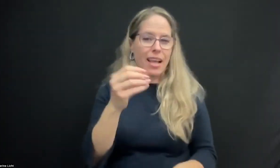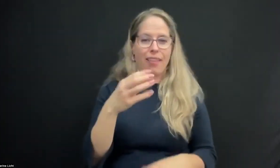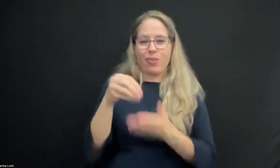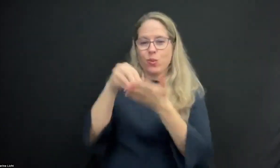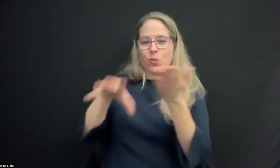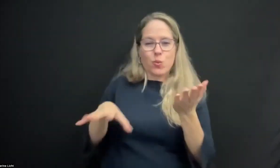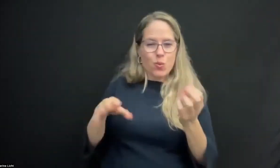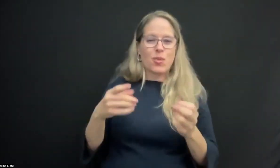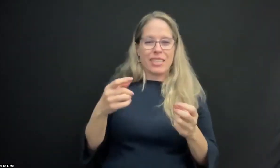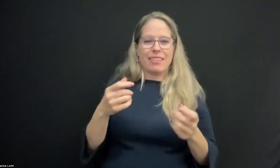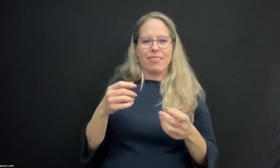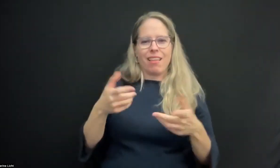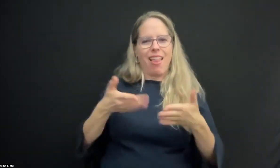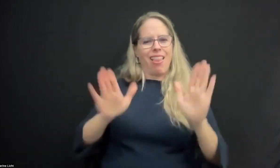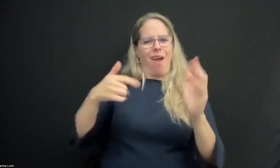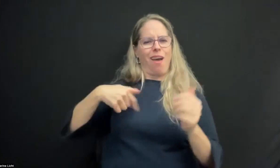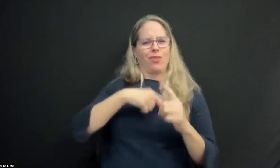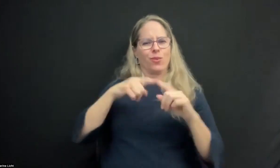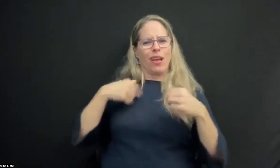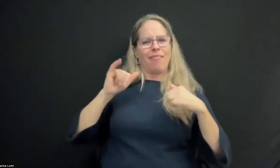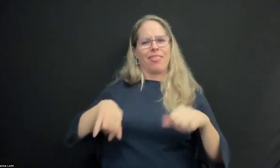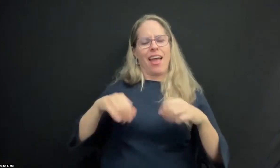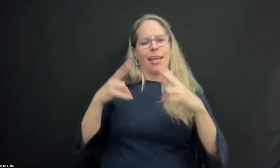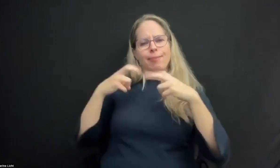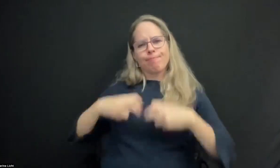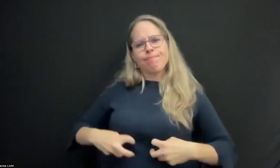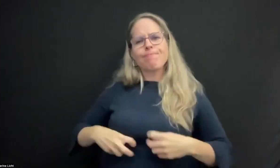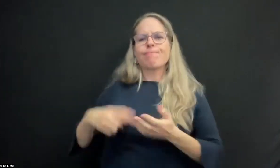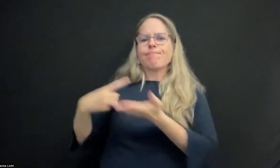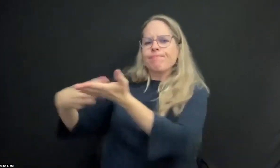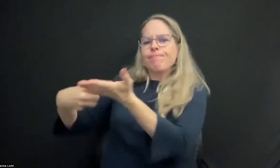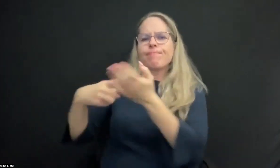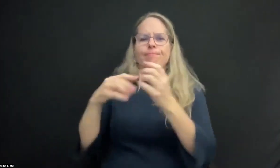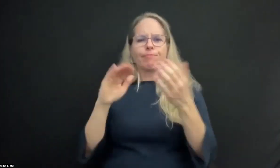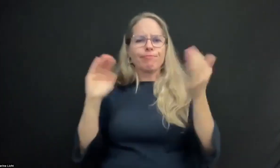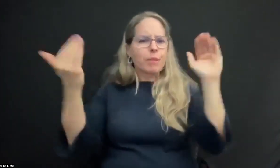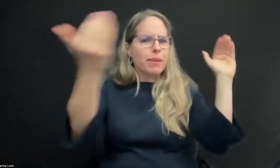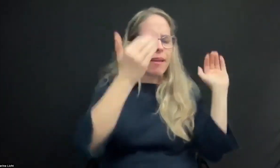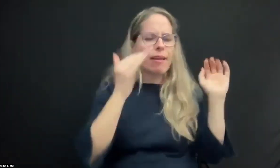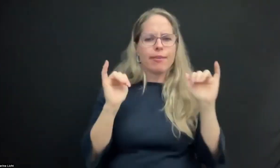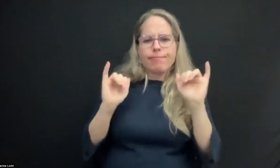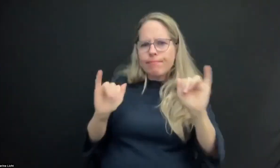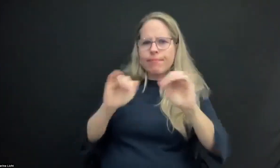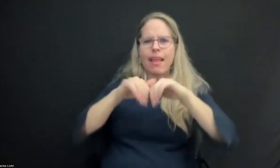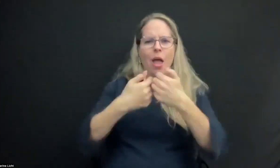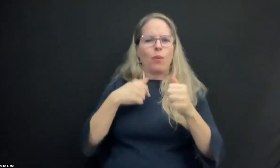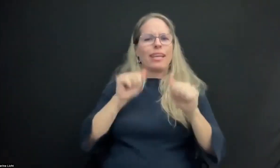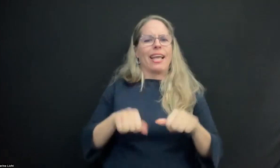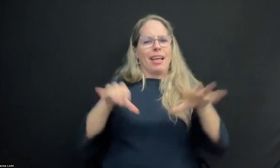to you personally and your students, and to allow us to really discuss and compare situations. What can